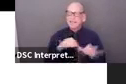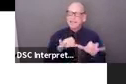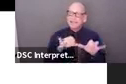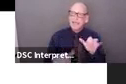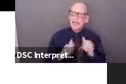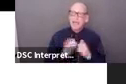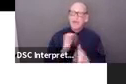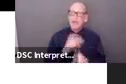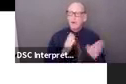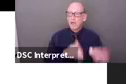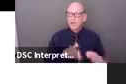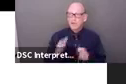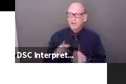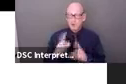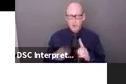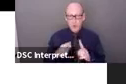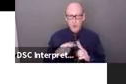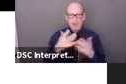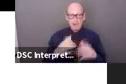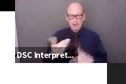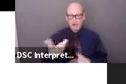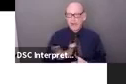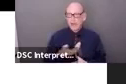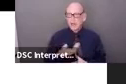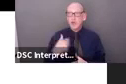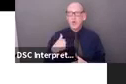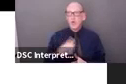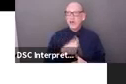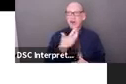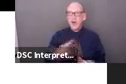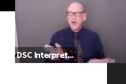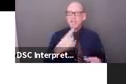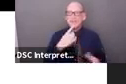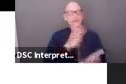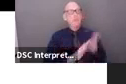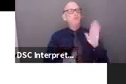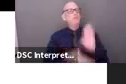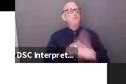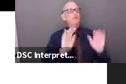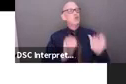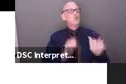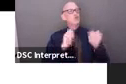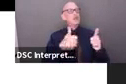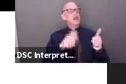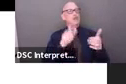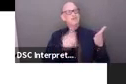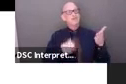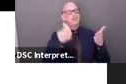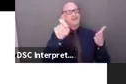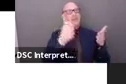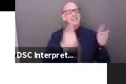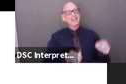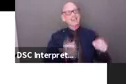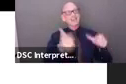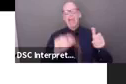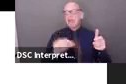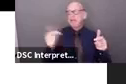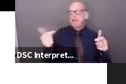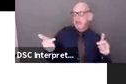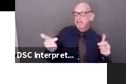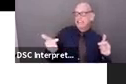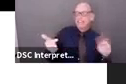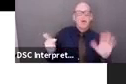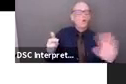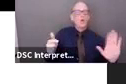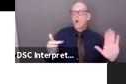So even once they are employed, we don't just say, okay, great, we check a box. That was a number that we were able to meet.